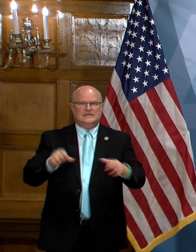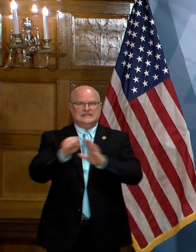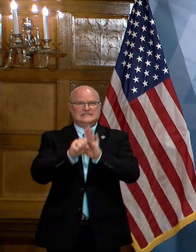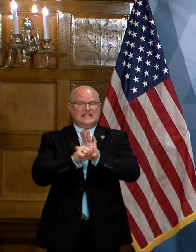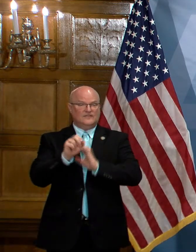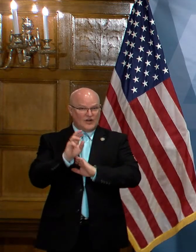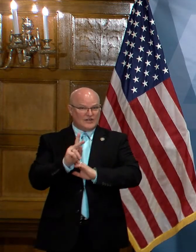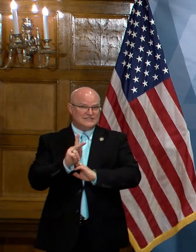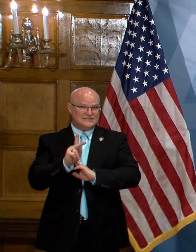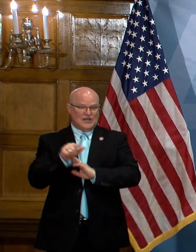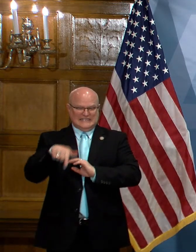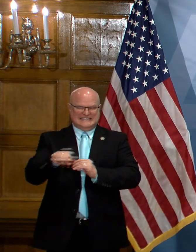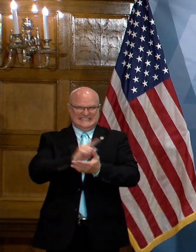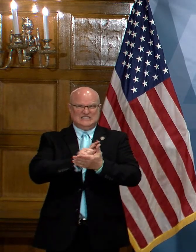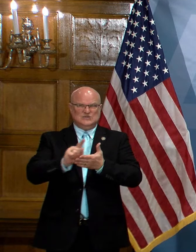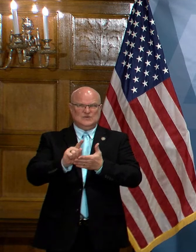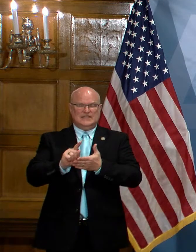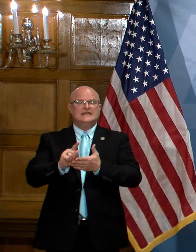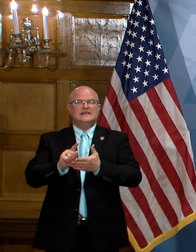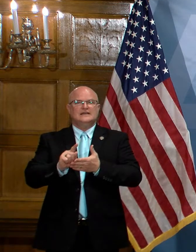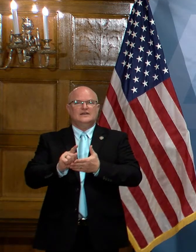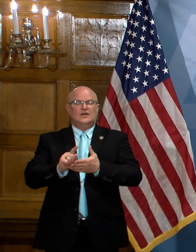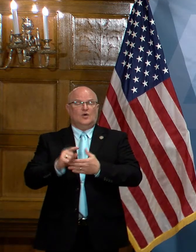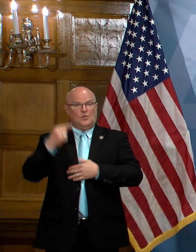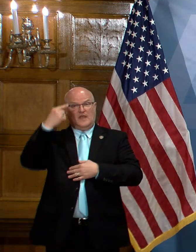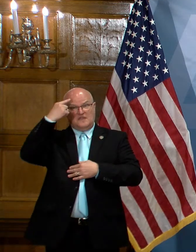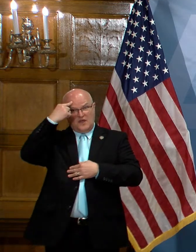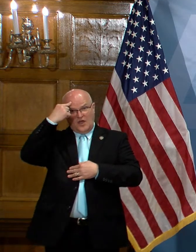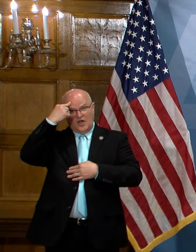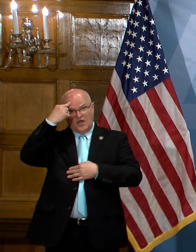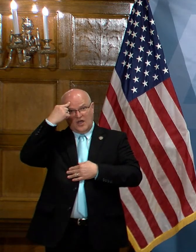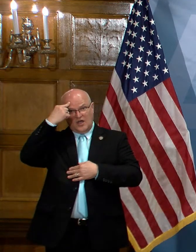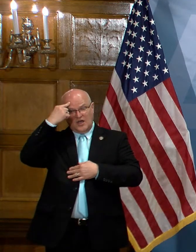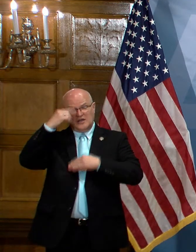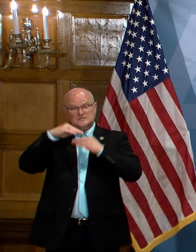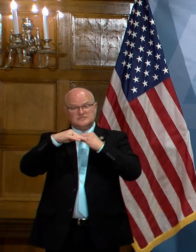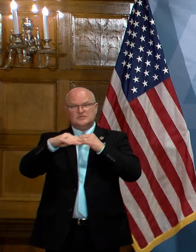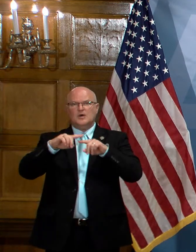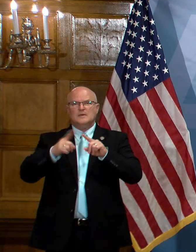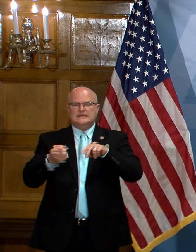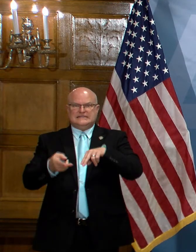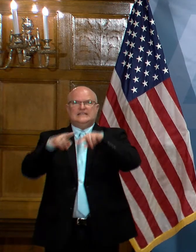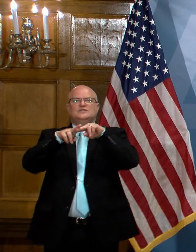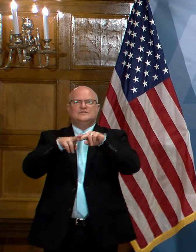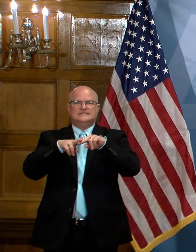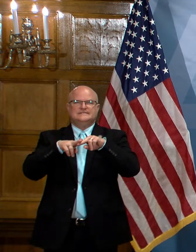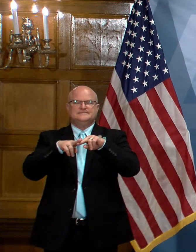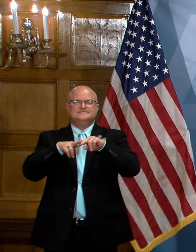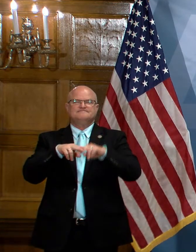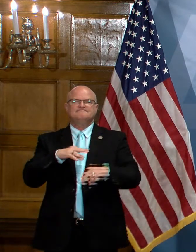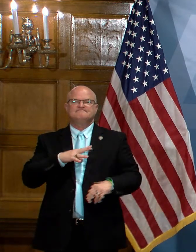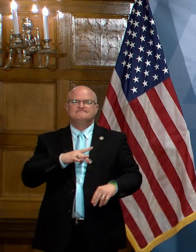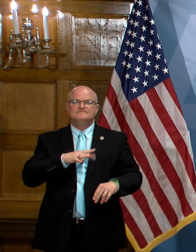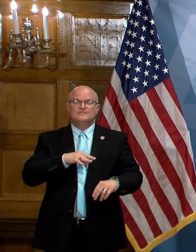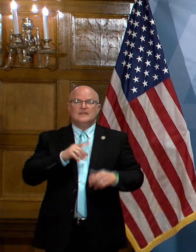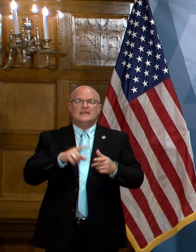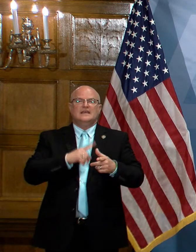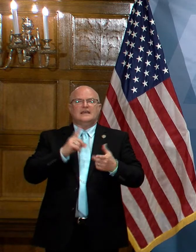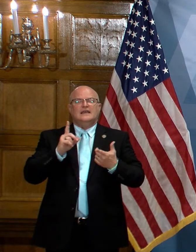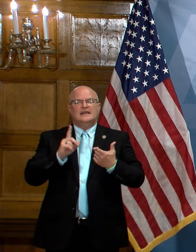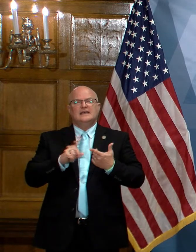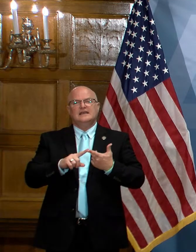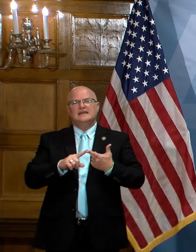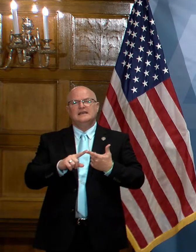Arkansas this week, which was not, we thought it was going to be more flat, but there will be an increase. And